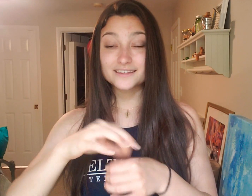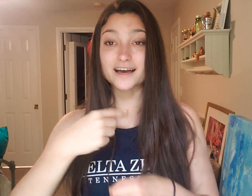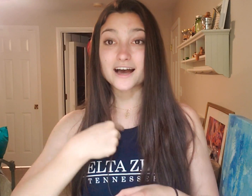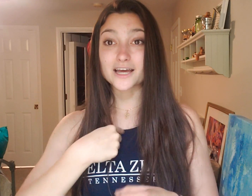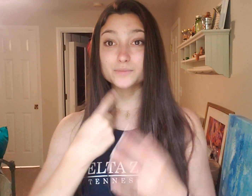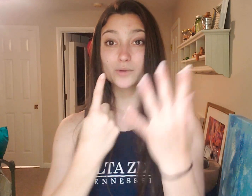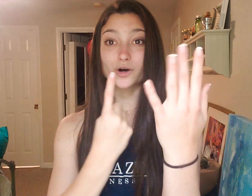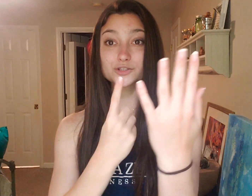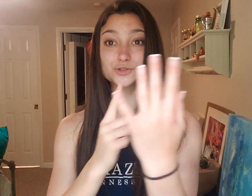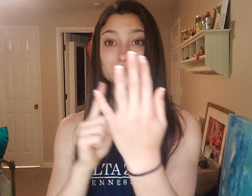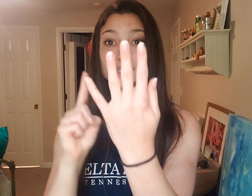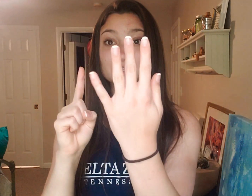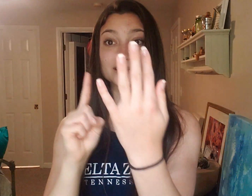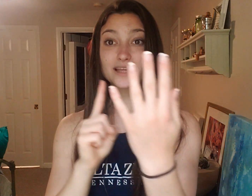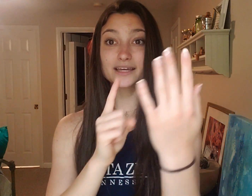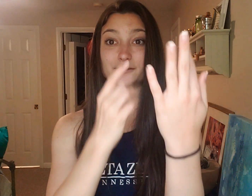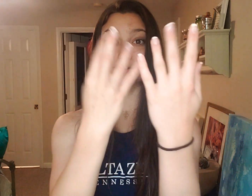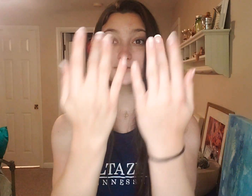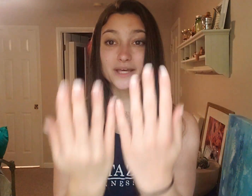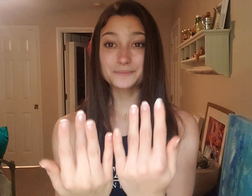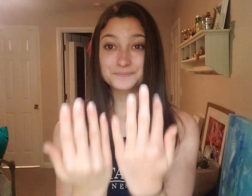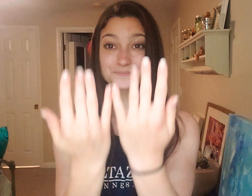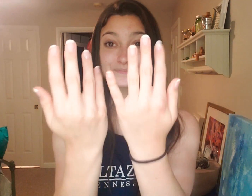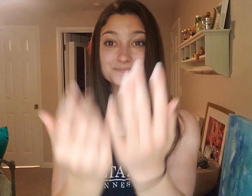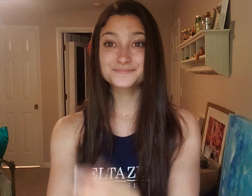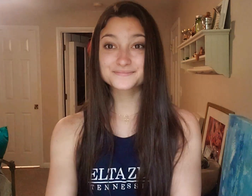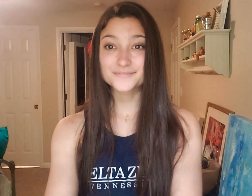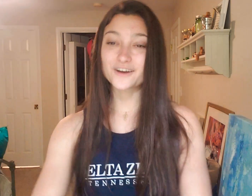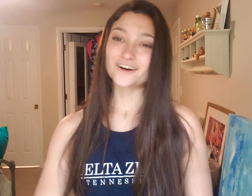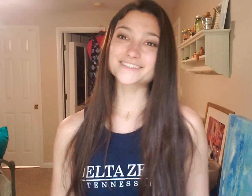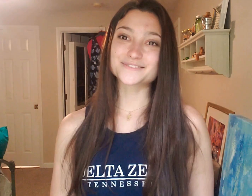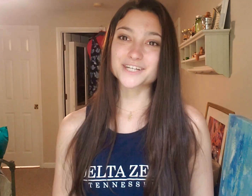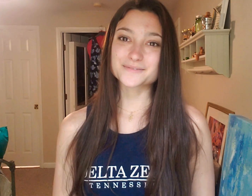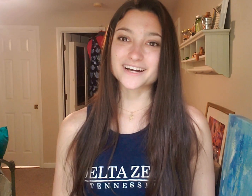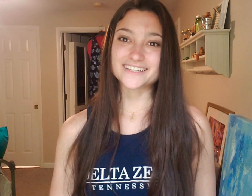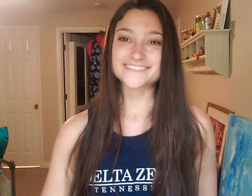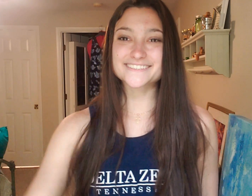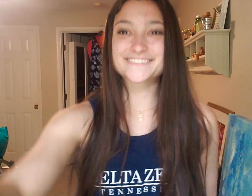that I may walk truly in the light of the flame. Awesome job, guys.